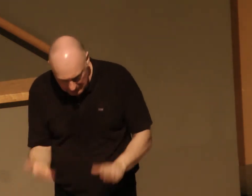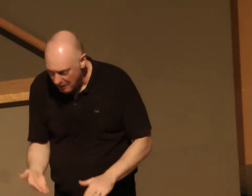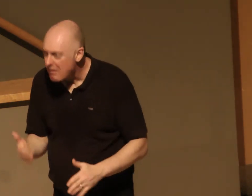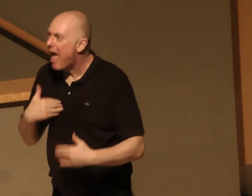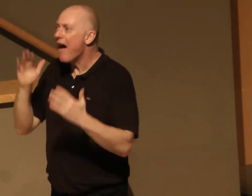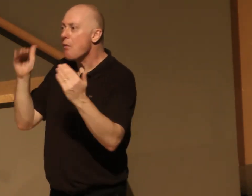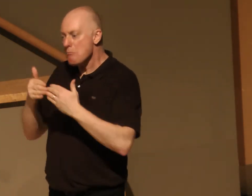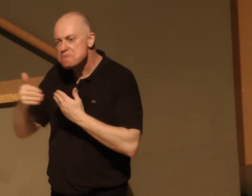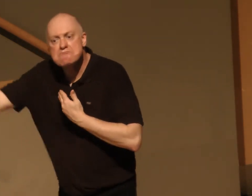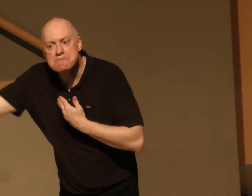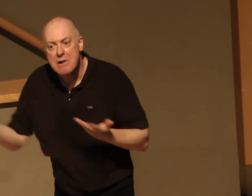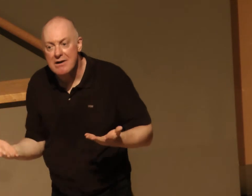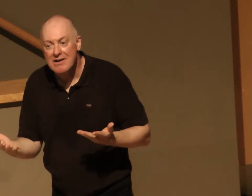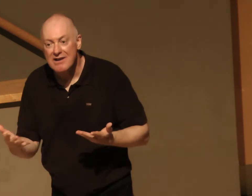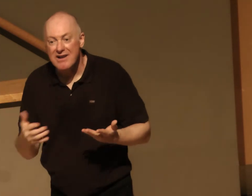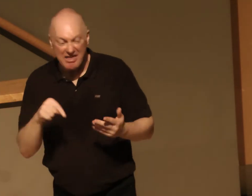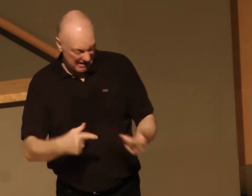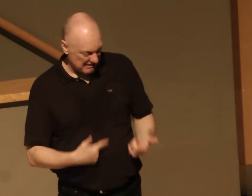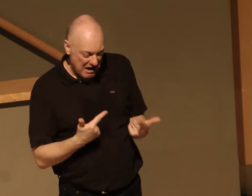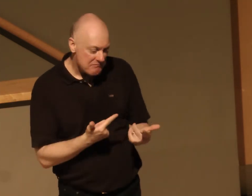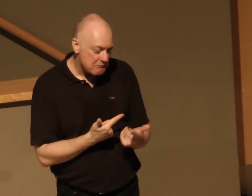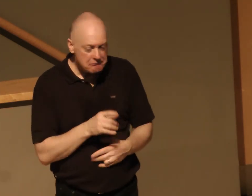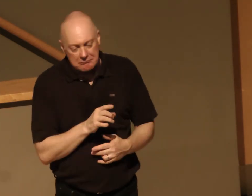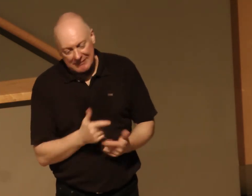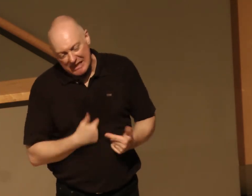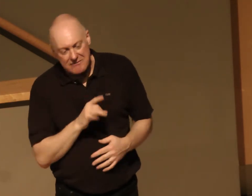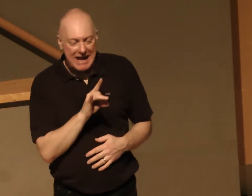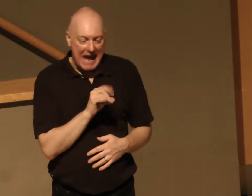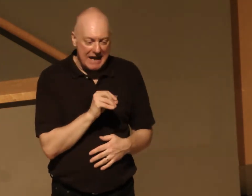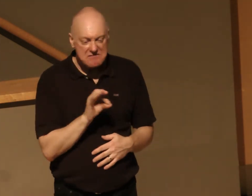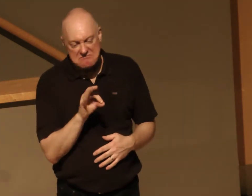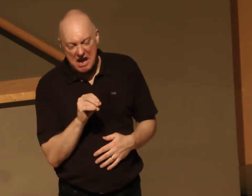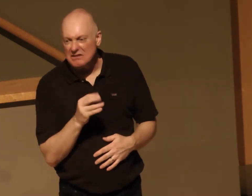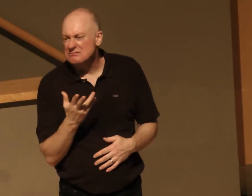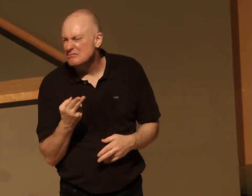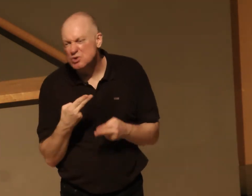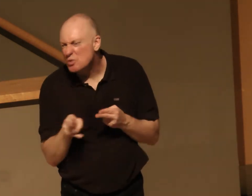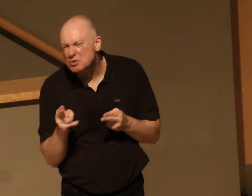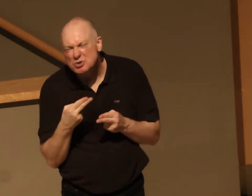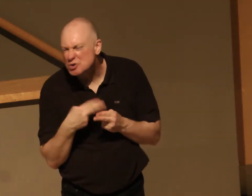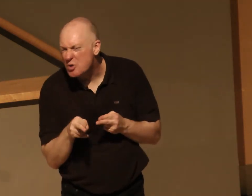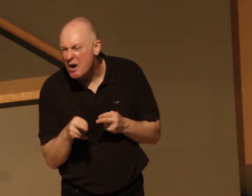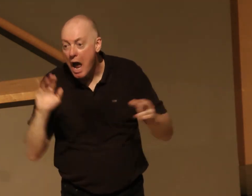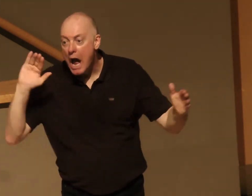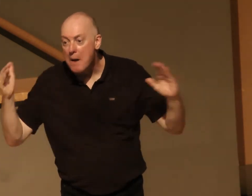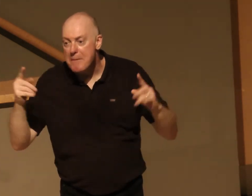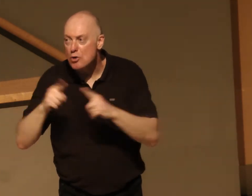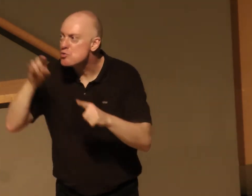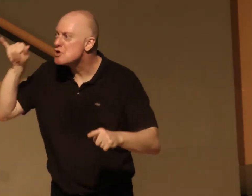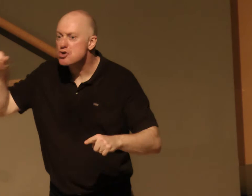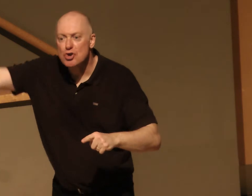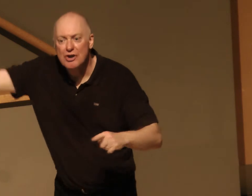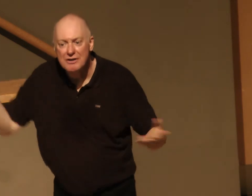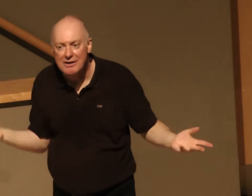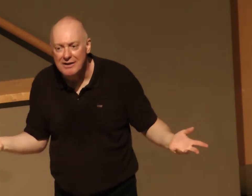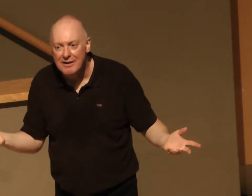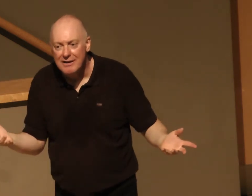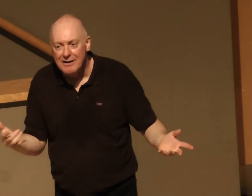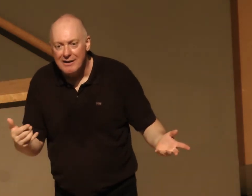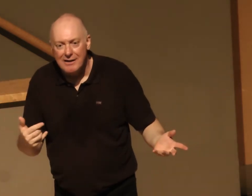because this life no matter you have 80 or 90 years or what not it's short it's short compared to eternity I'm not guaranteed another hour and